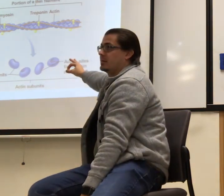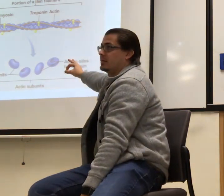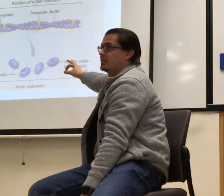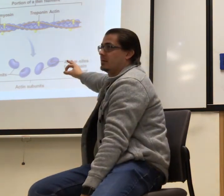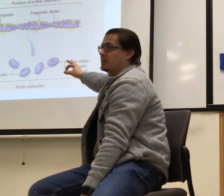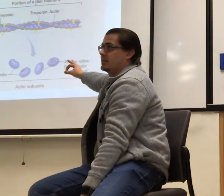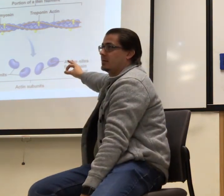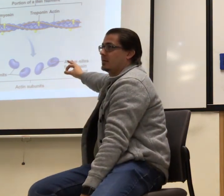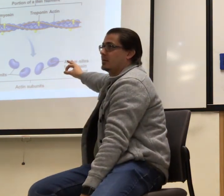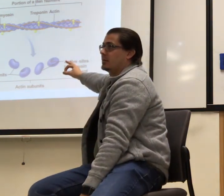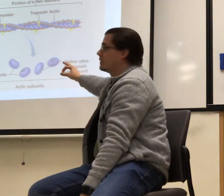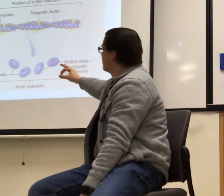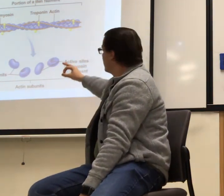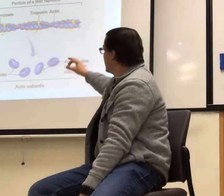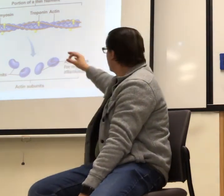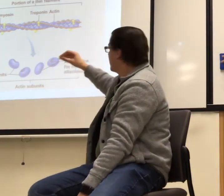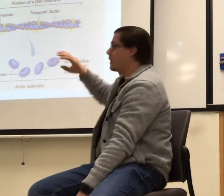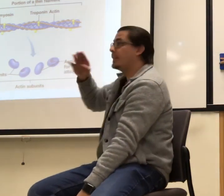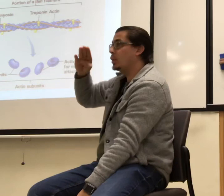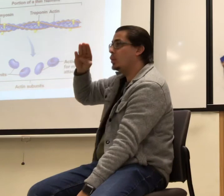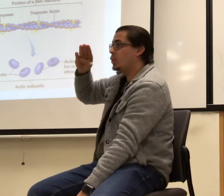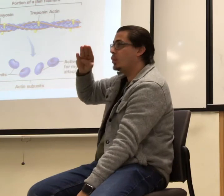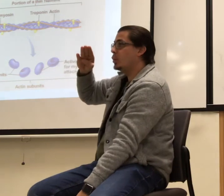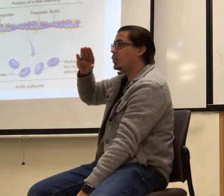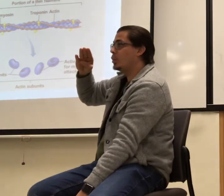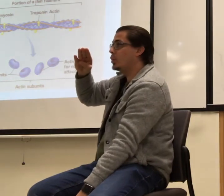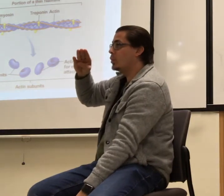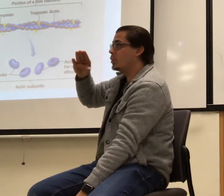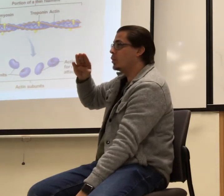called active site.